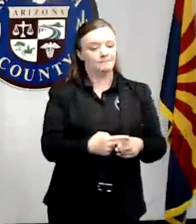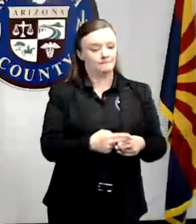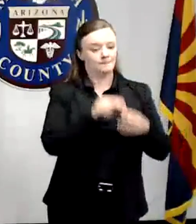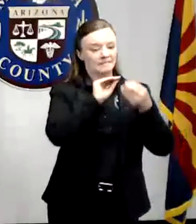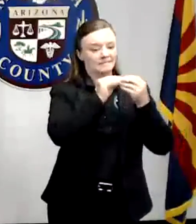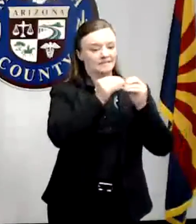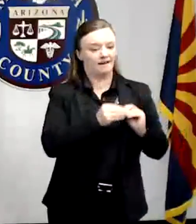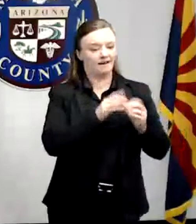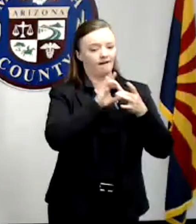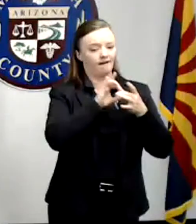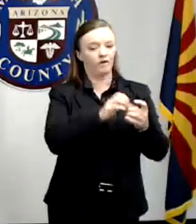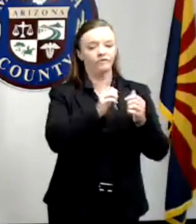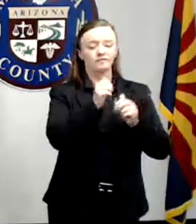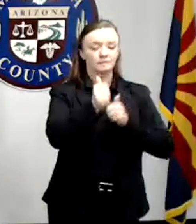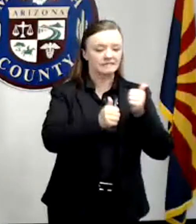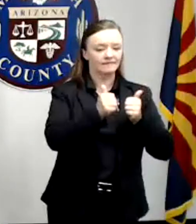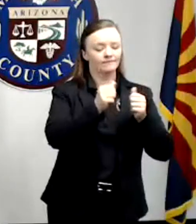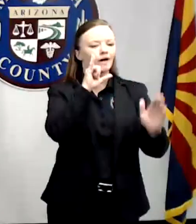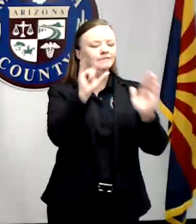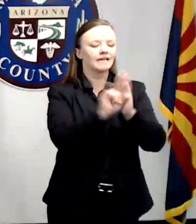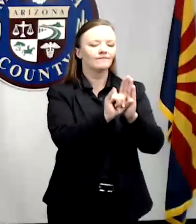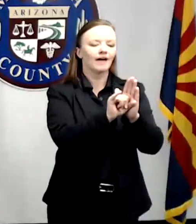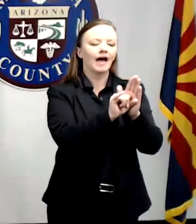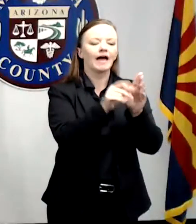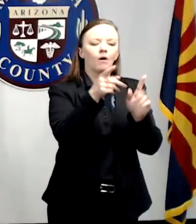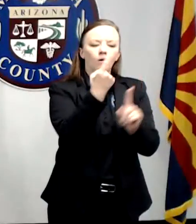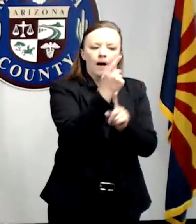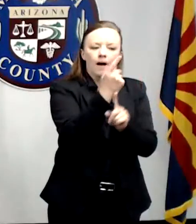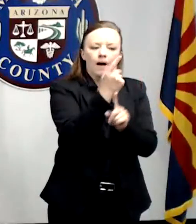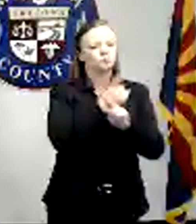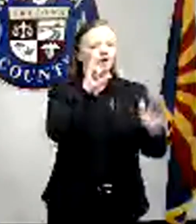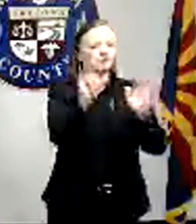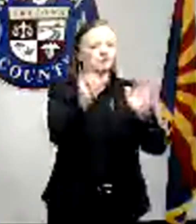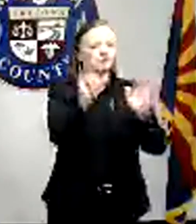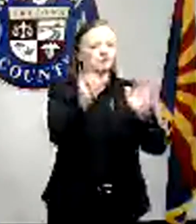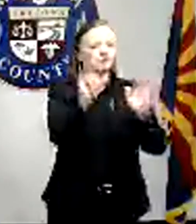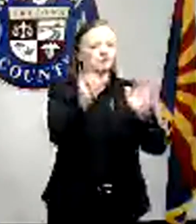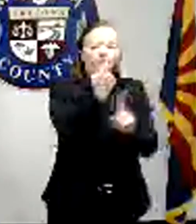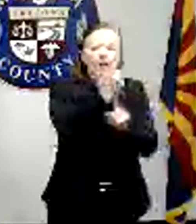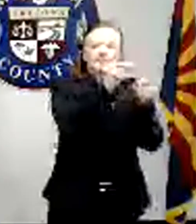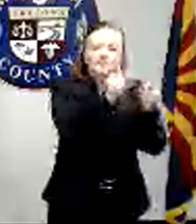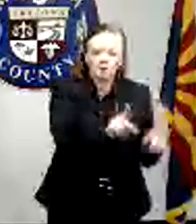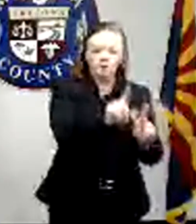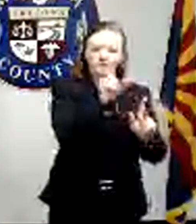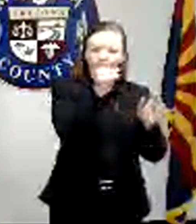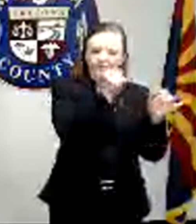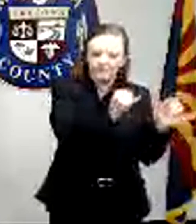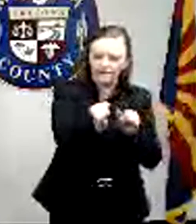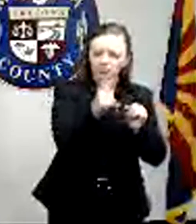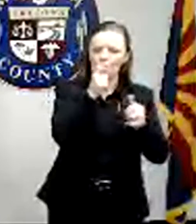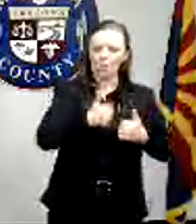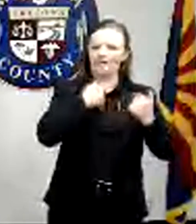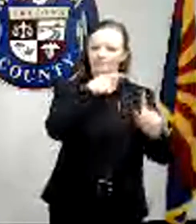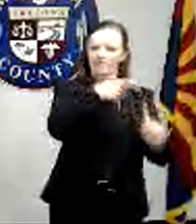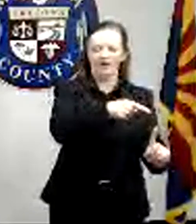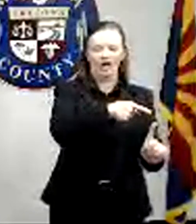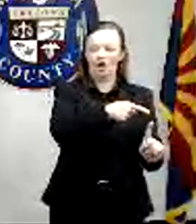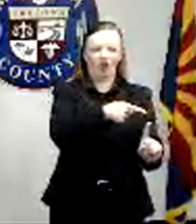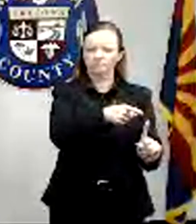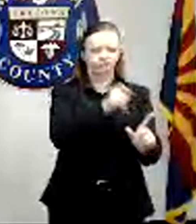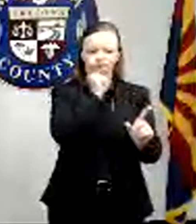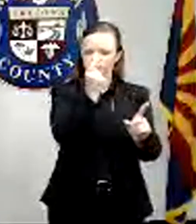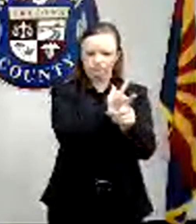names and data associated with long-term care by individuals who live in those facilities.